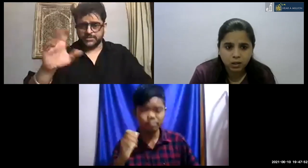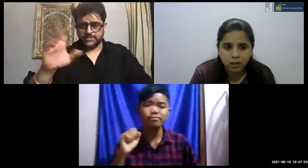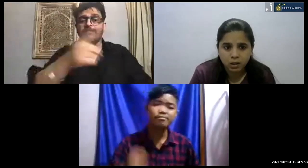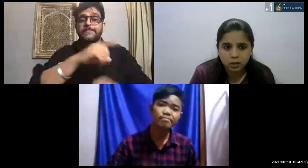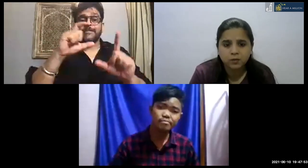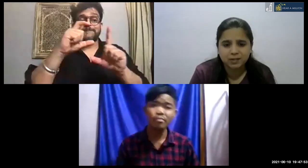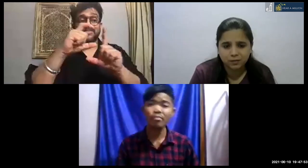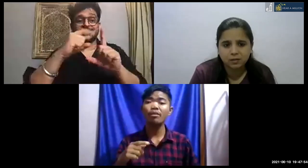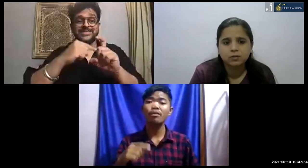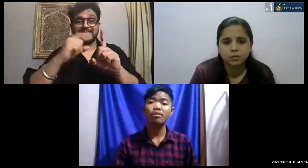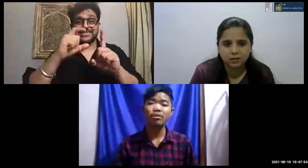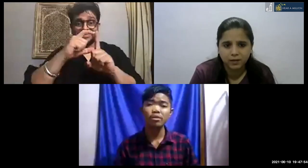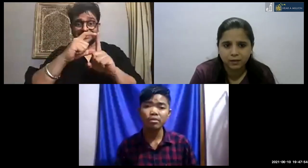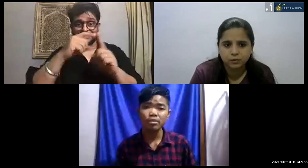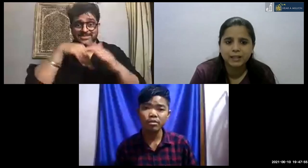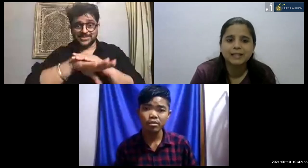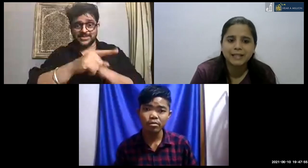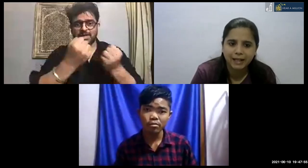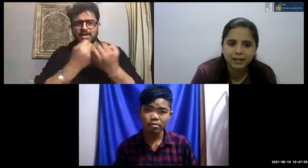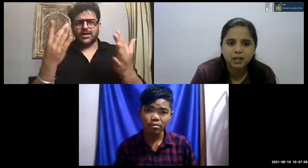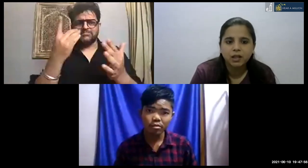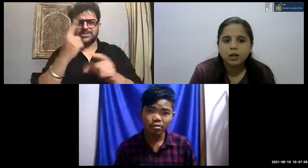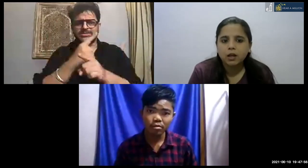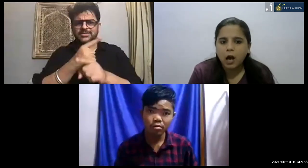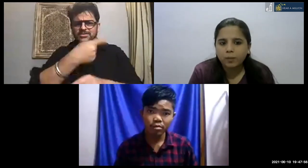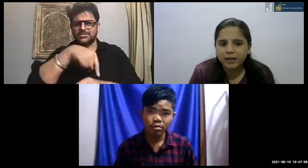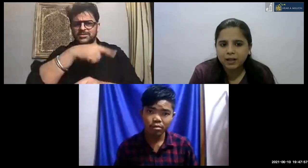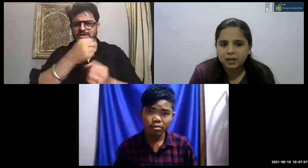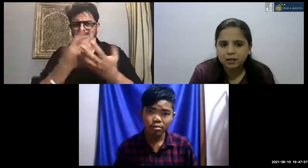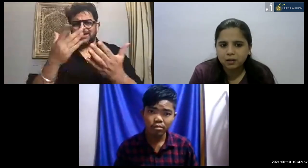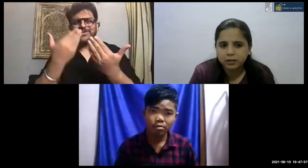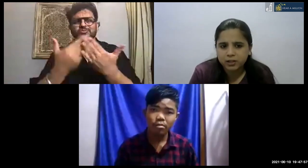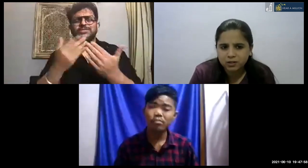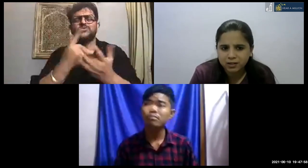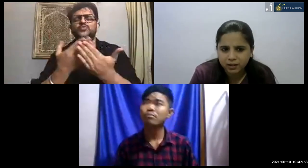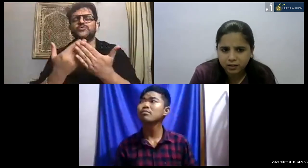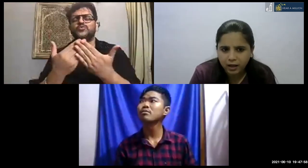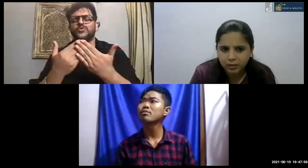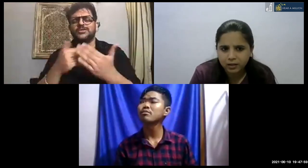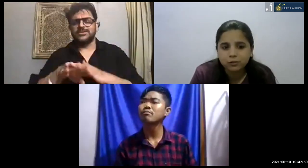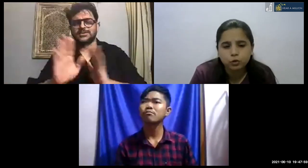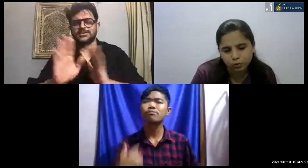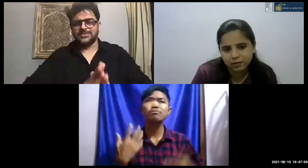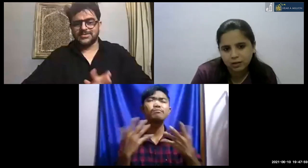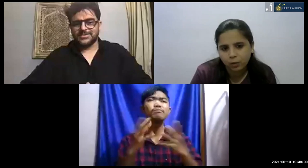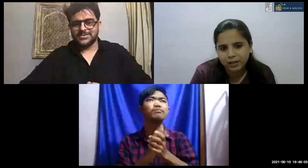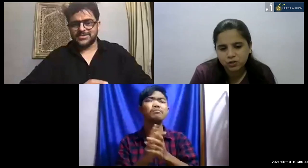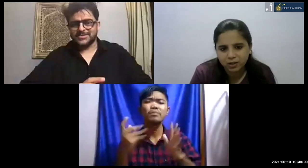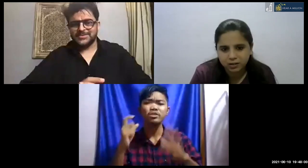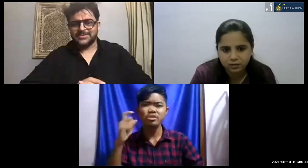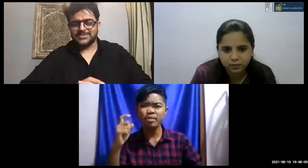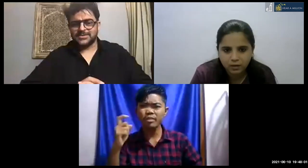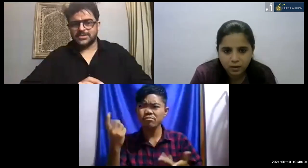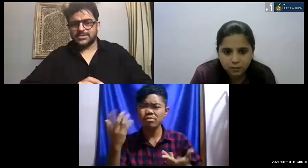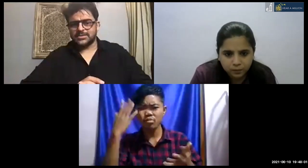57. 57 students we have. So in D.Ed, how many teachers are there? I mean in schools, how many teachers